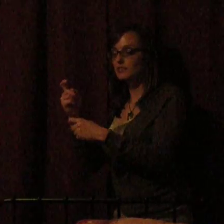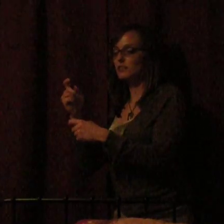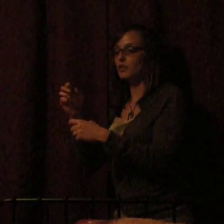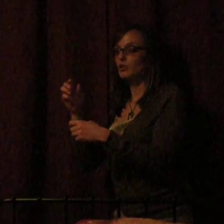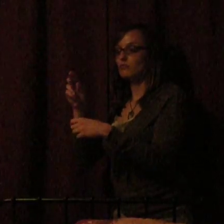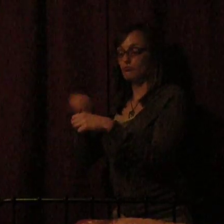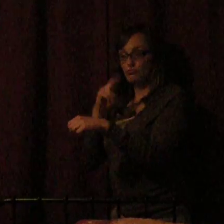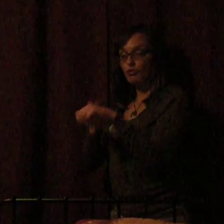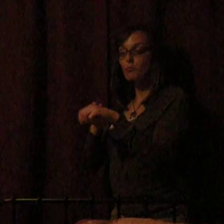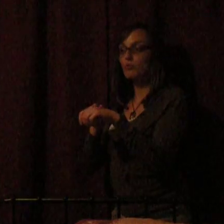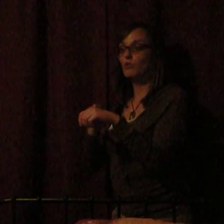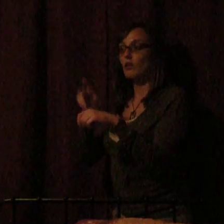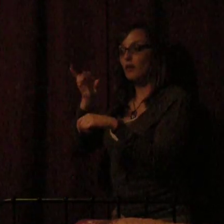ions contain the element iron.